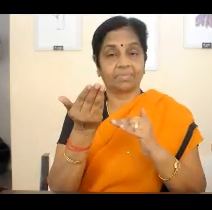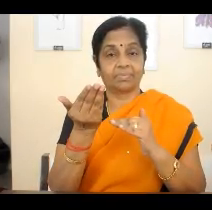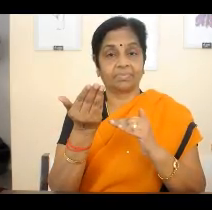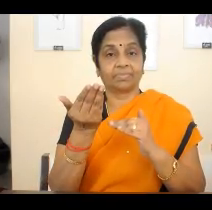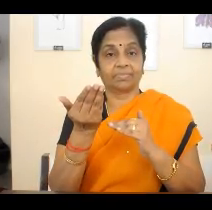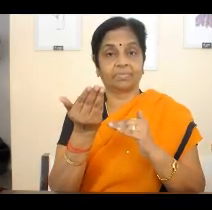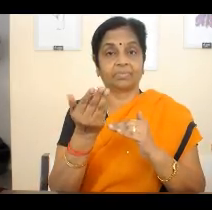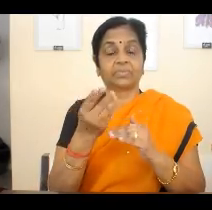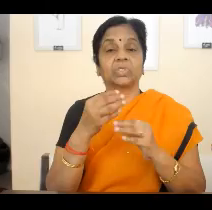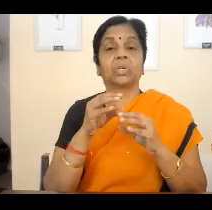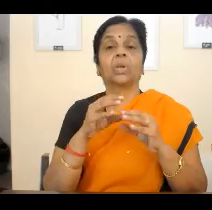should be